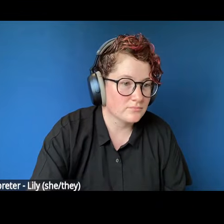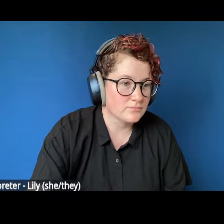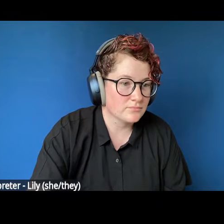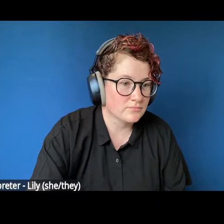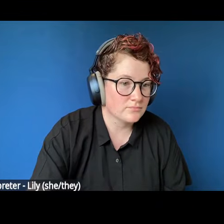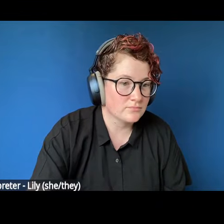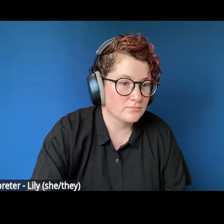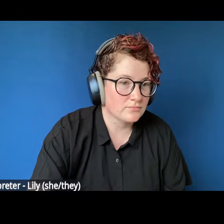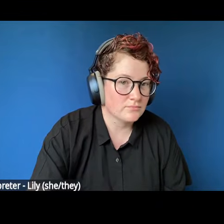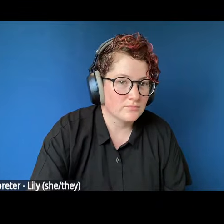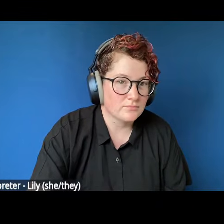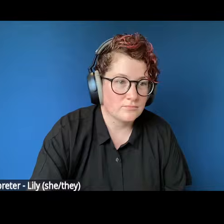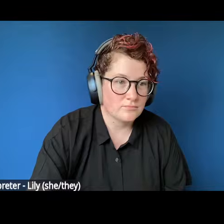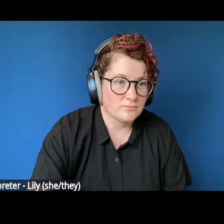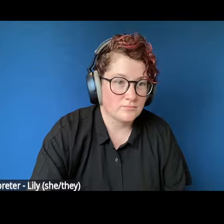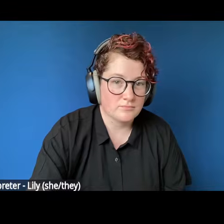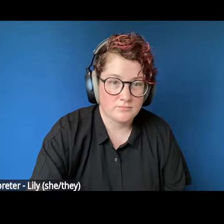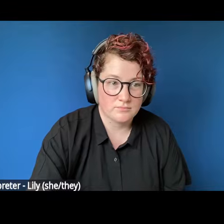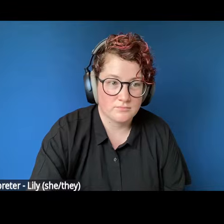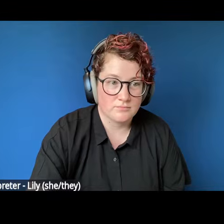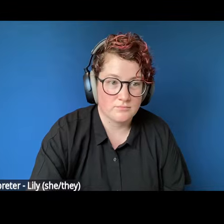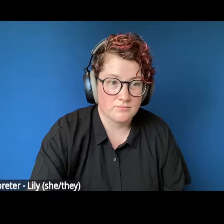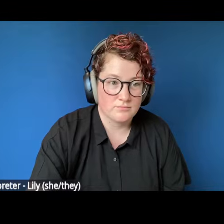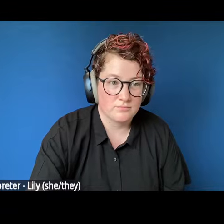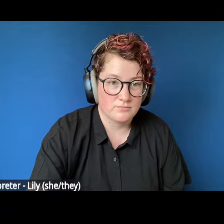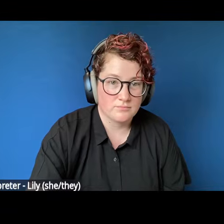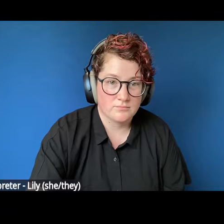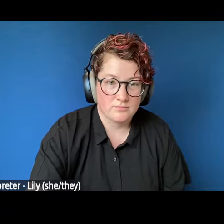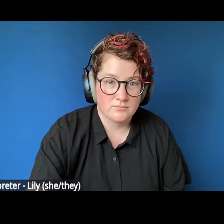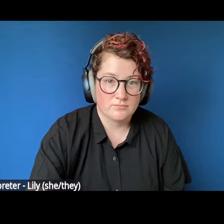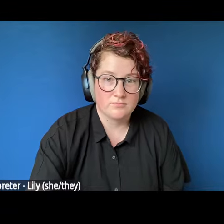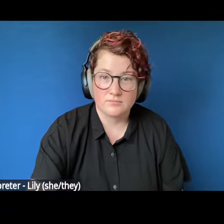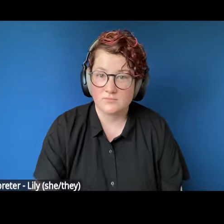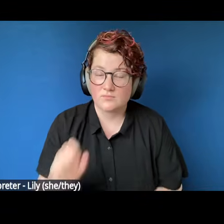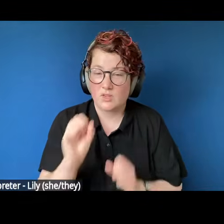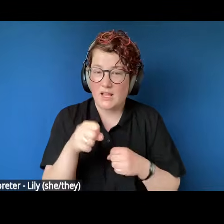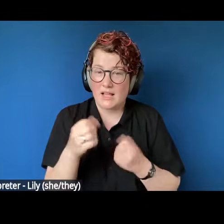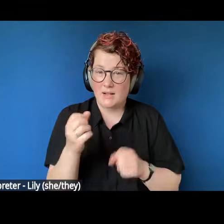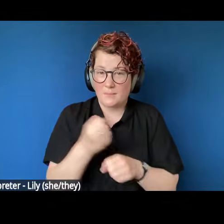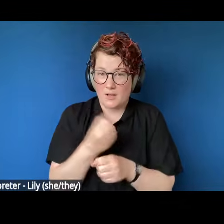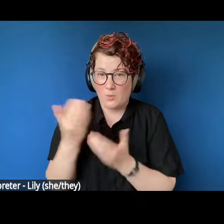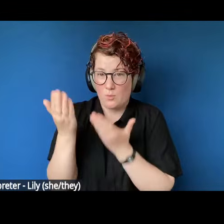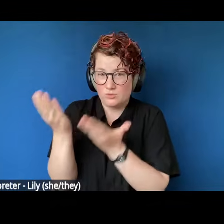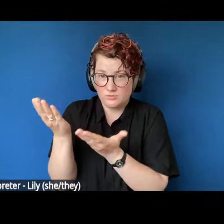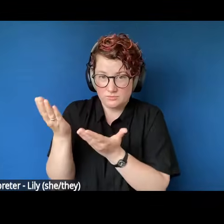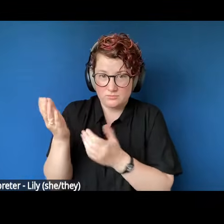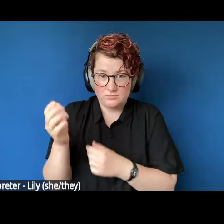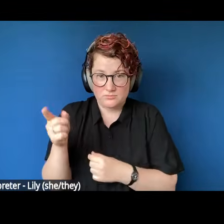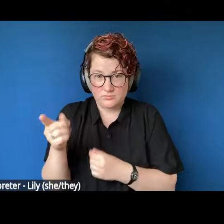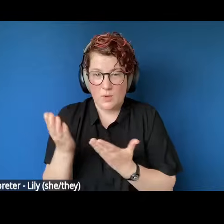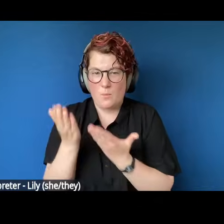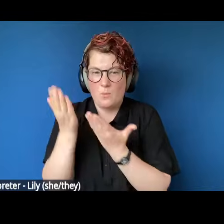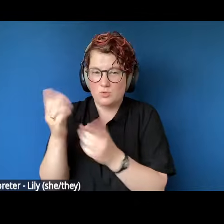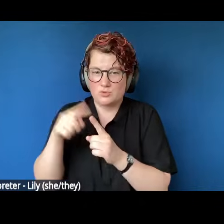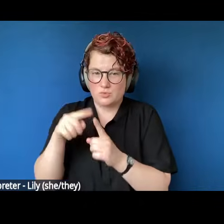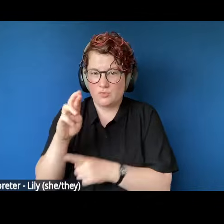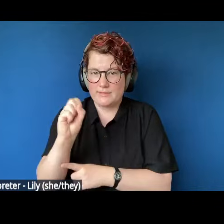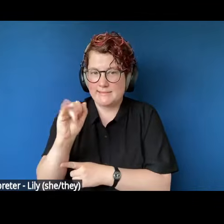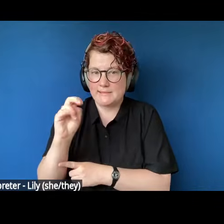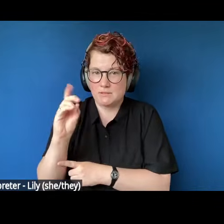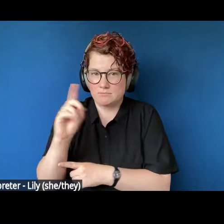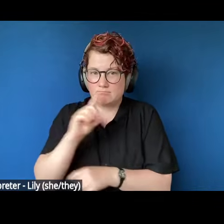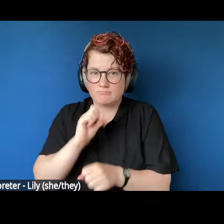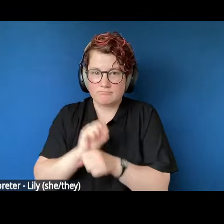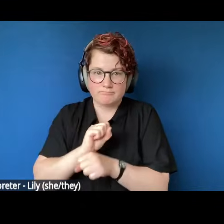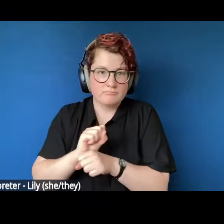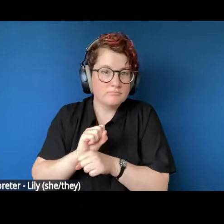Not yet. I will, if you want to move a motion to that effect, I'll look for a seconder. Motion to rescind. Okay, and do I have a seconder, trustee